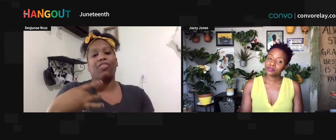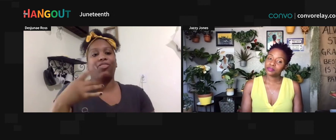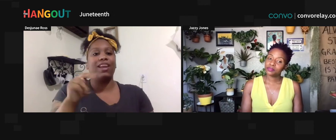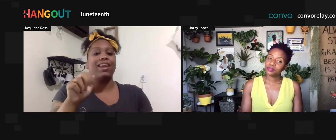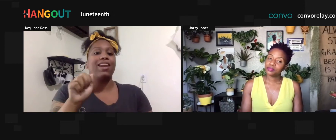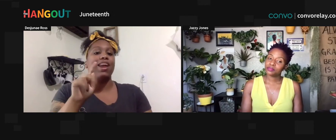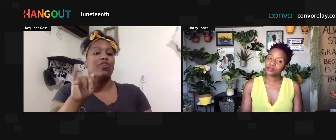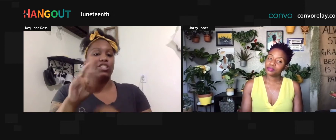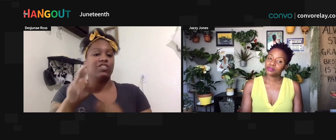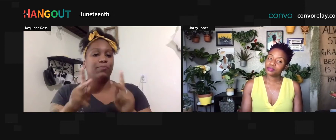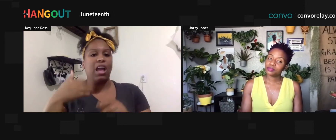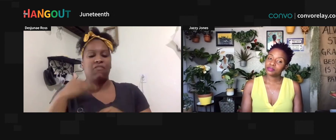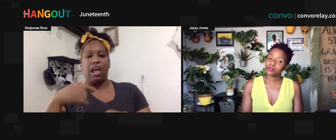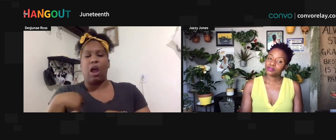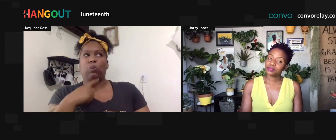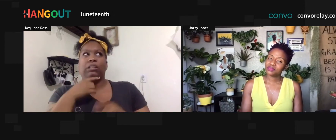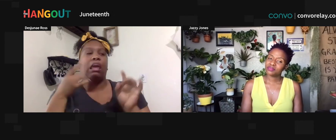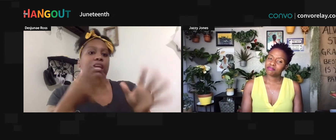And